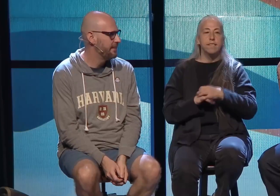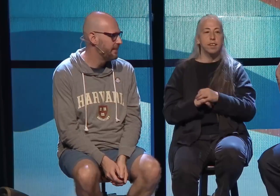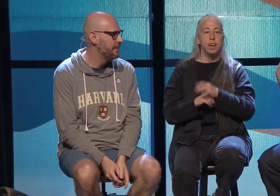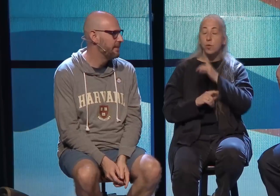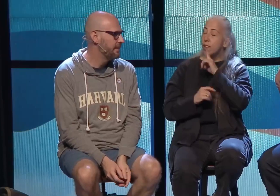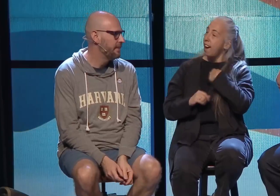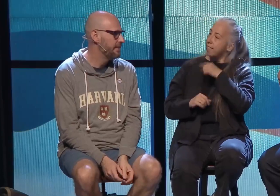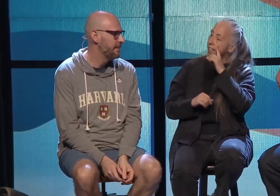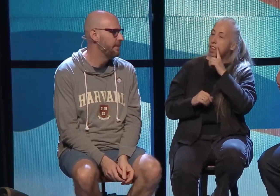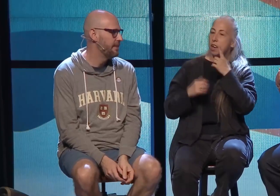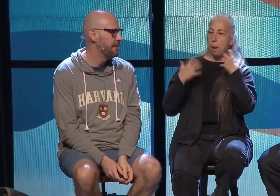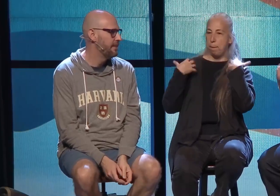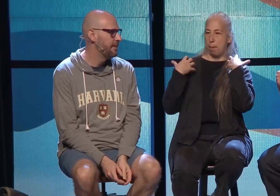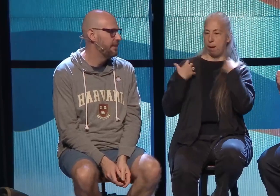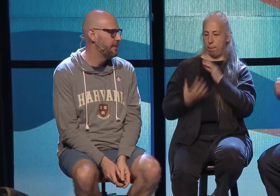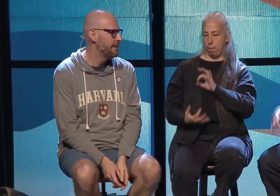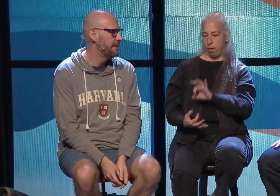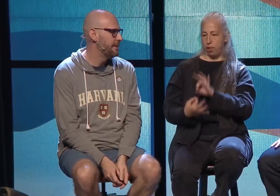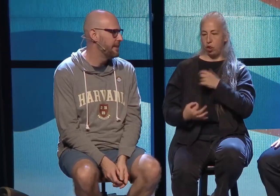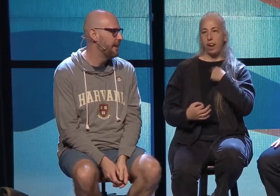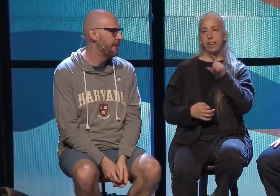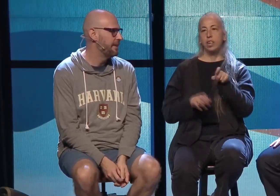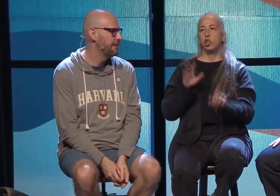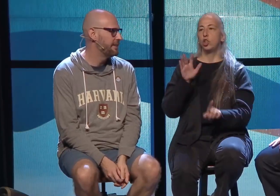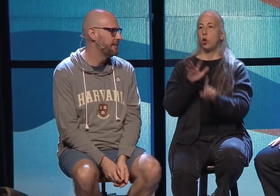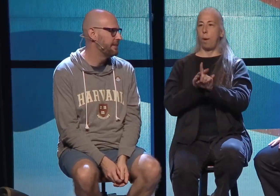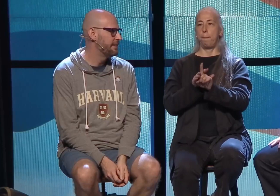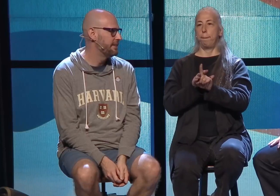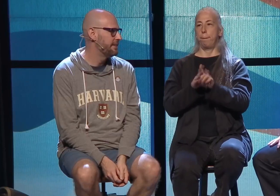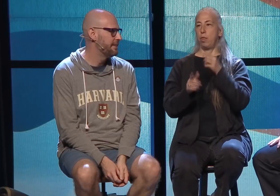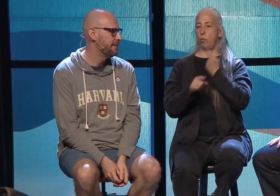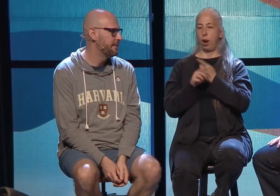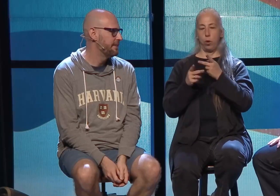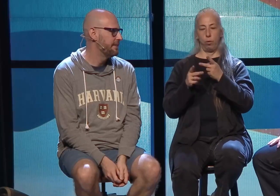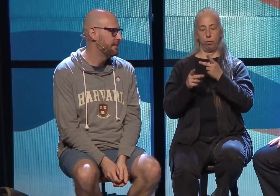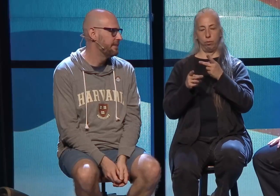backpack of perfection. Like I have to show up right. Like there's just